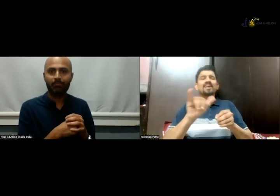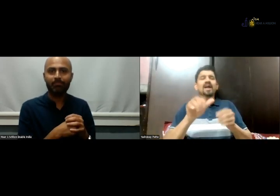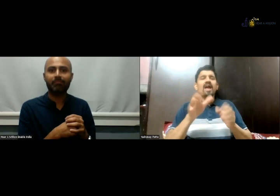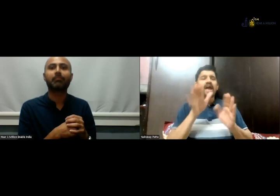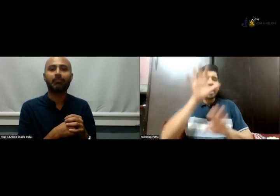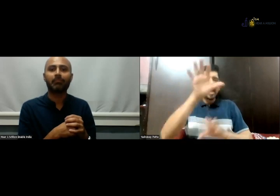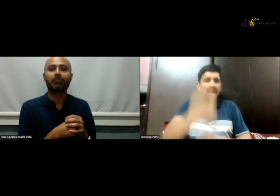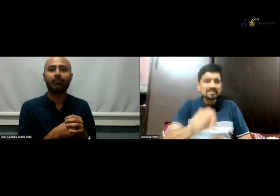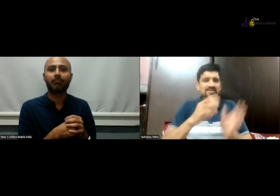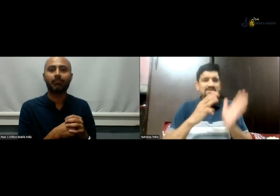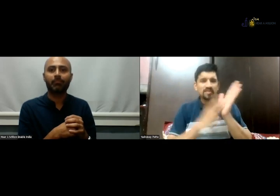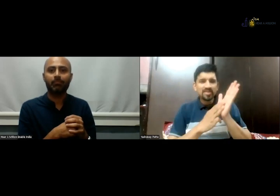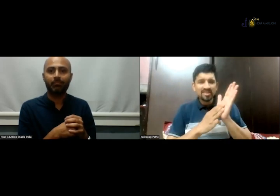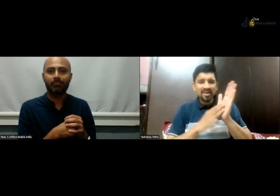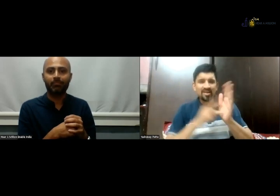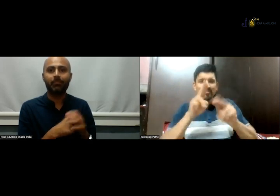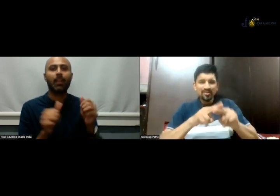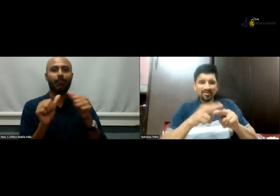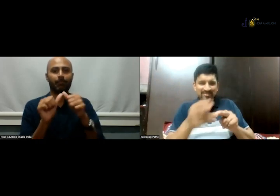met Dr. Alim,